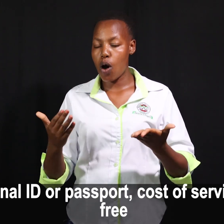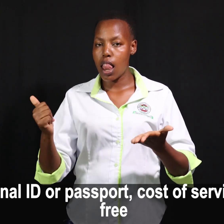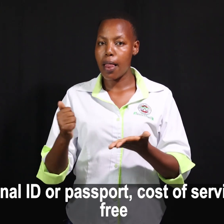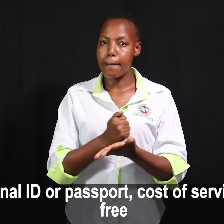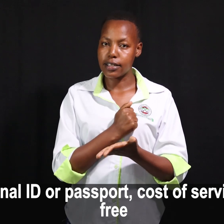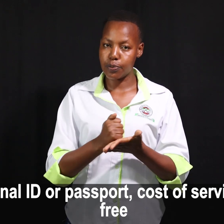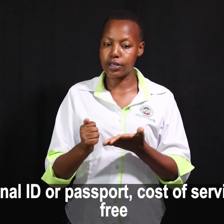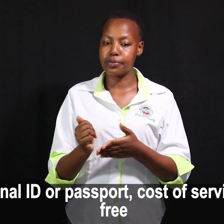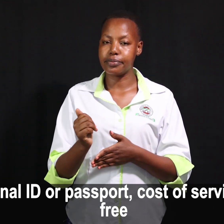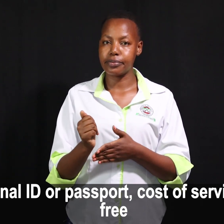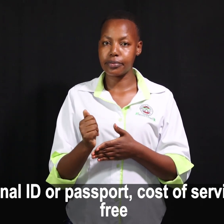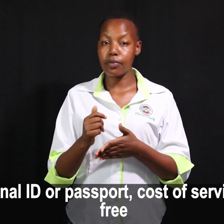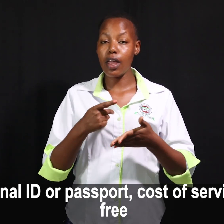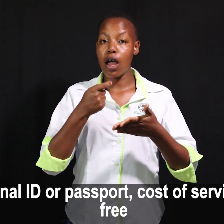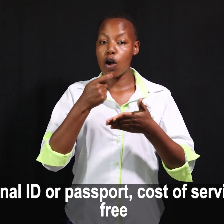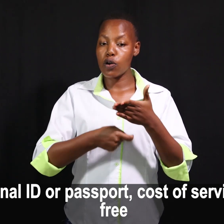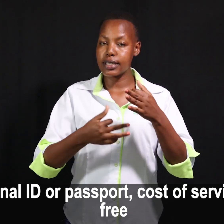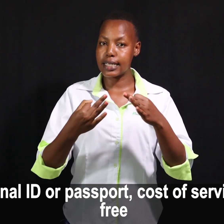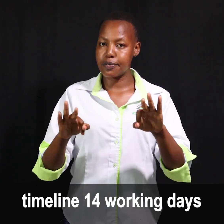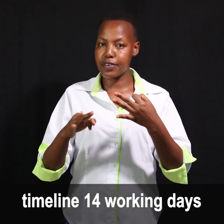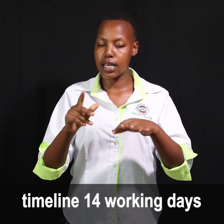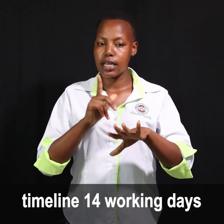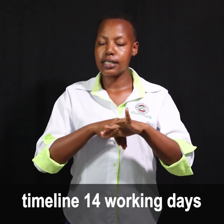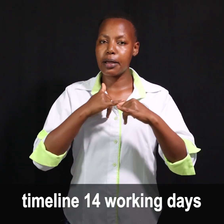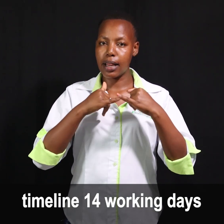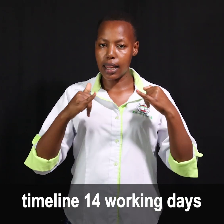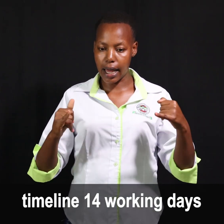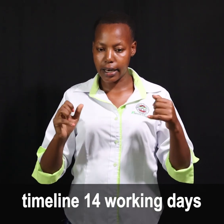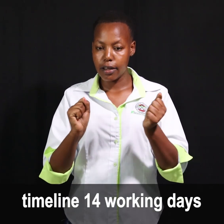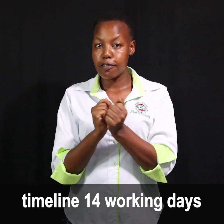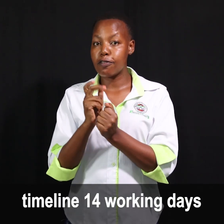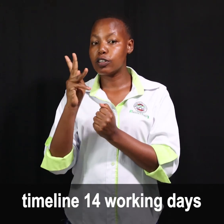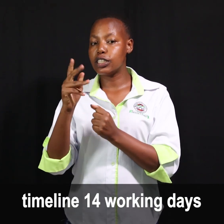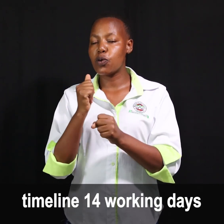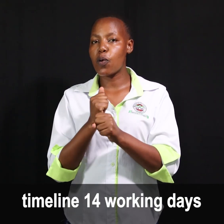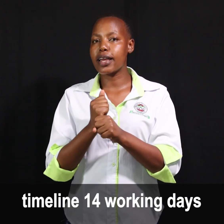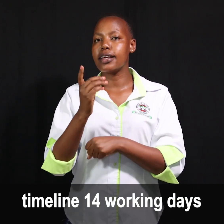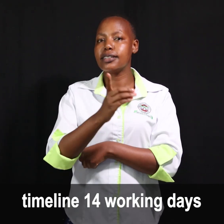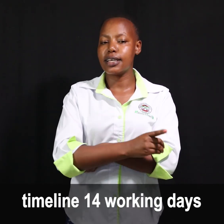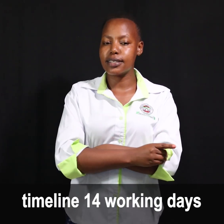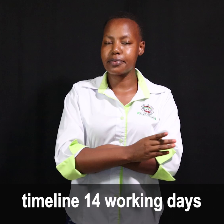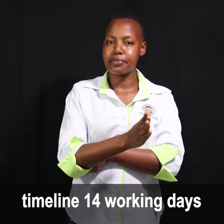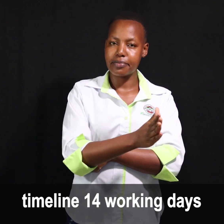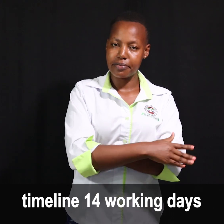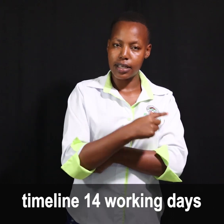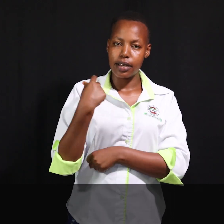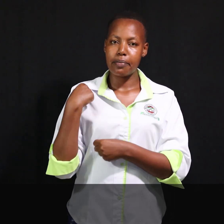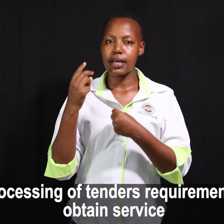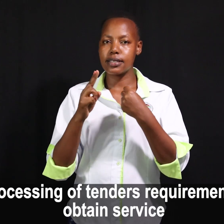passport. Cost of service is free. Timeline 14 working days. 7. Processing